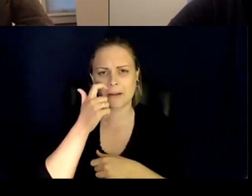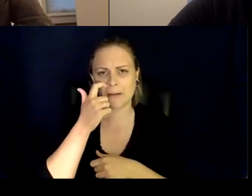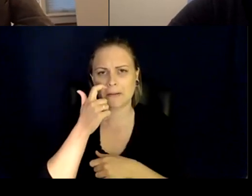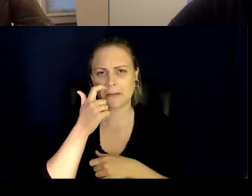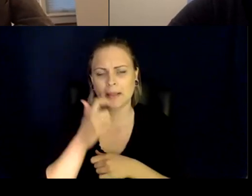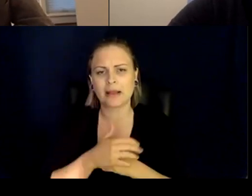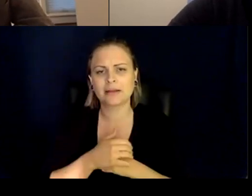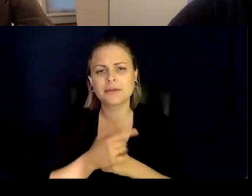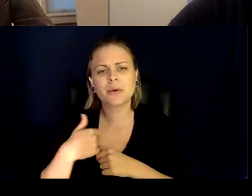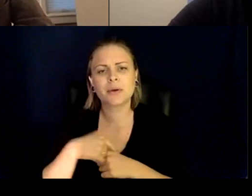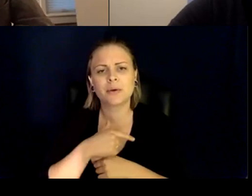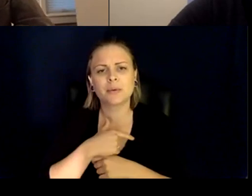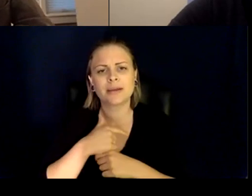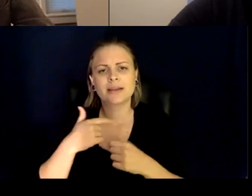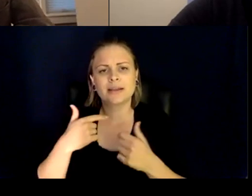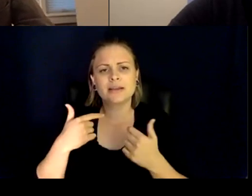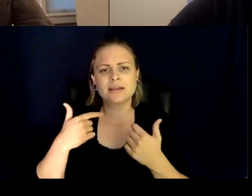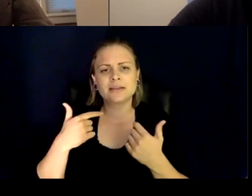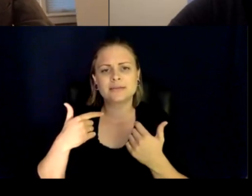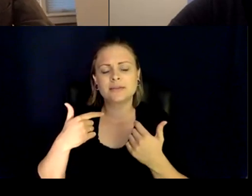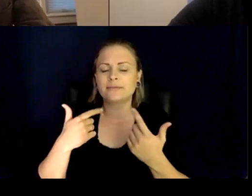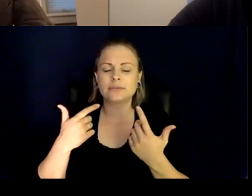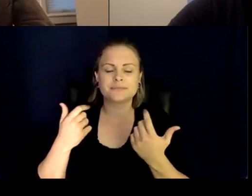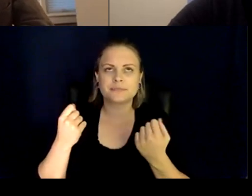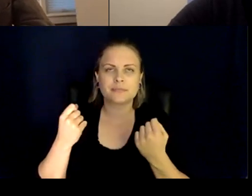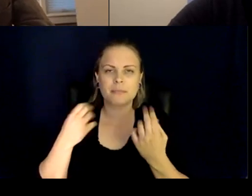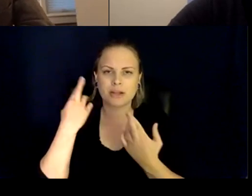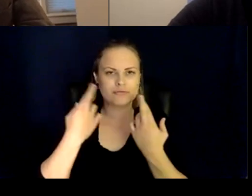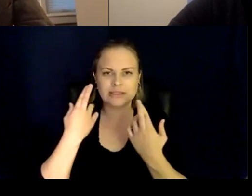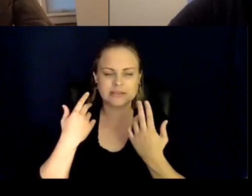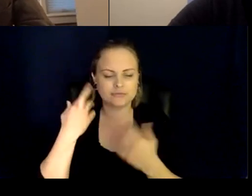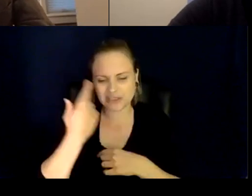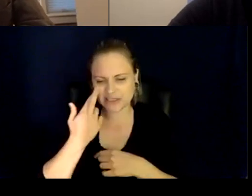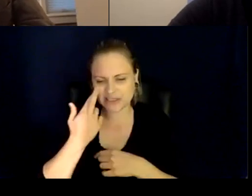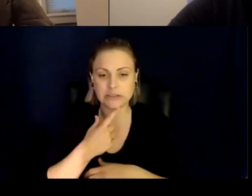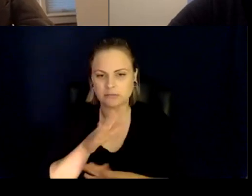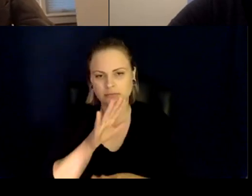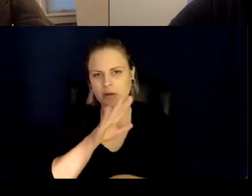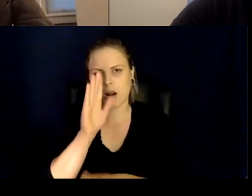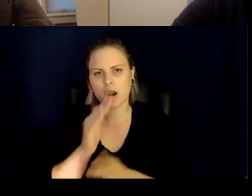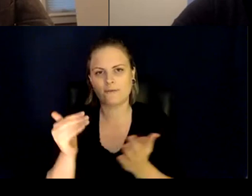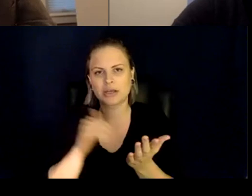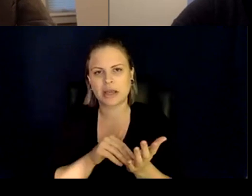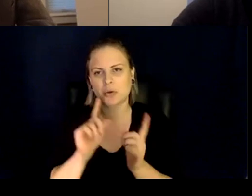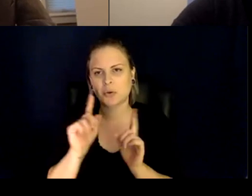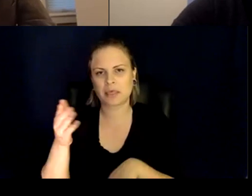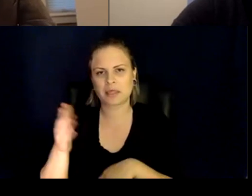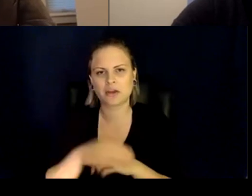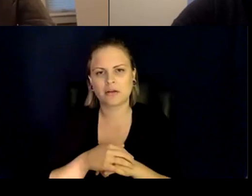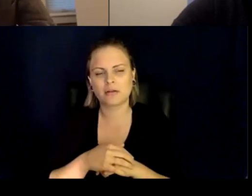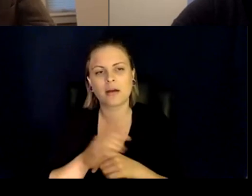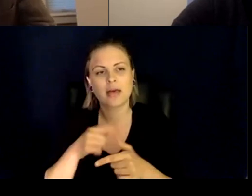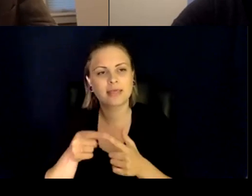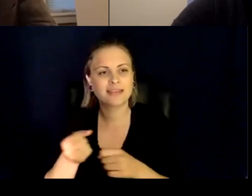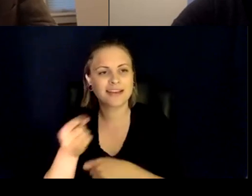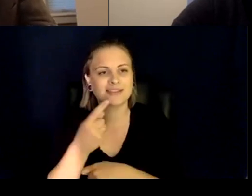we had, for various reasons, we said, okay, we're never doing that again. And then another year would come, and